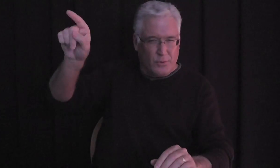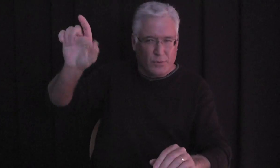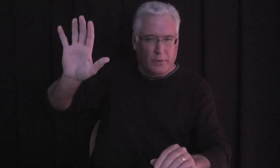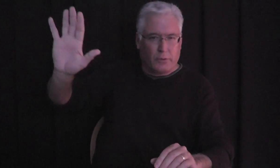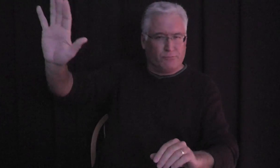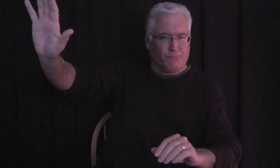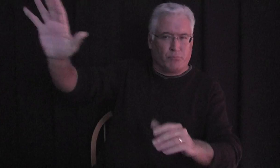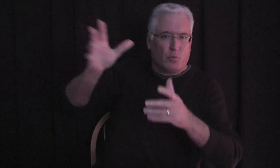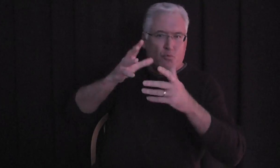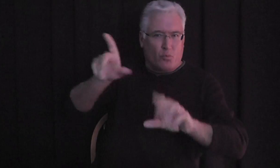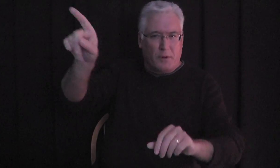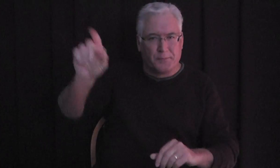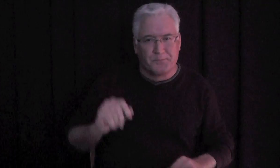We don't express the truth of Him.